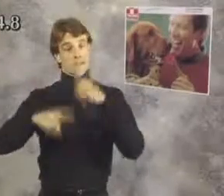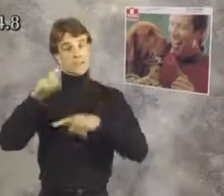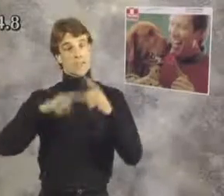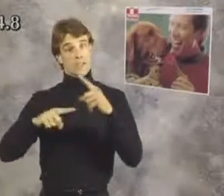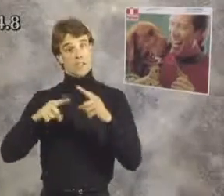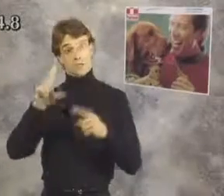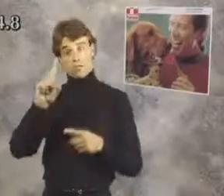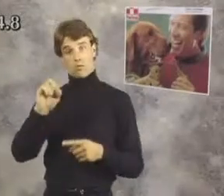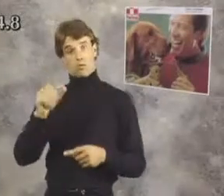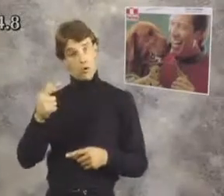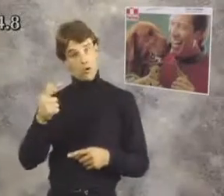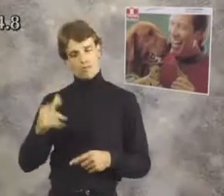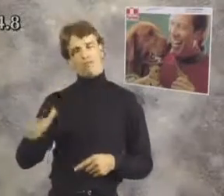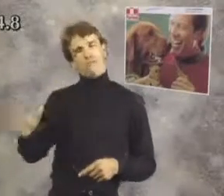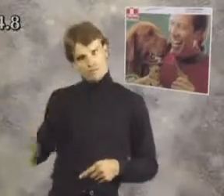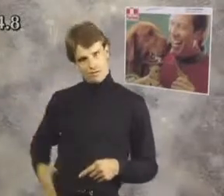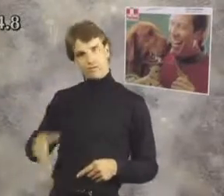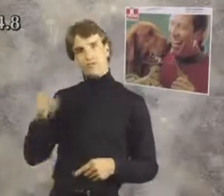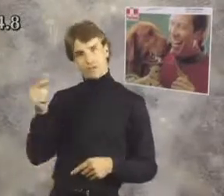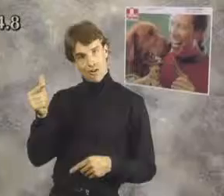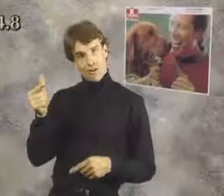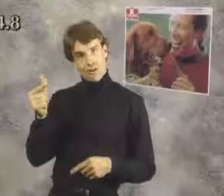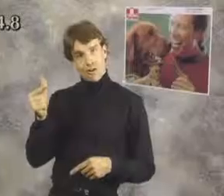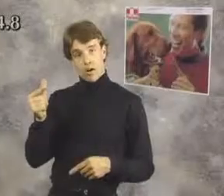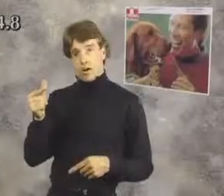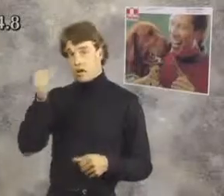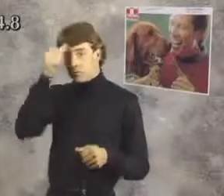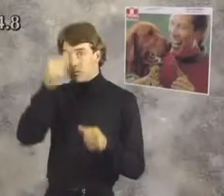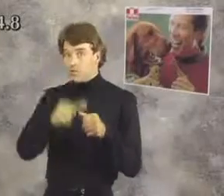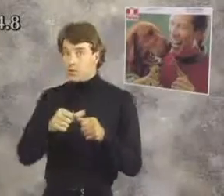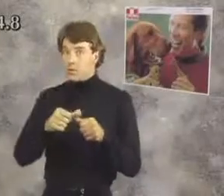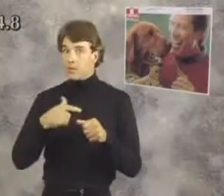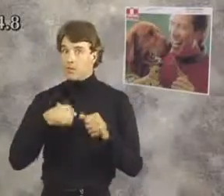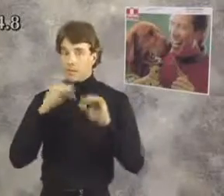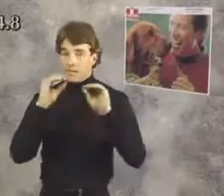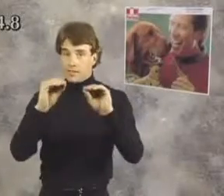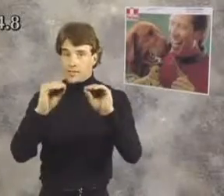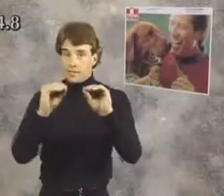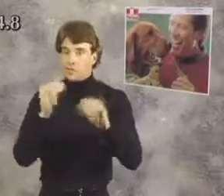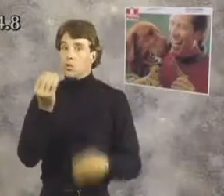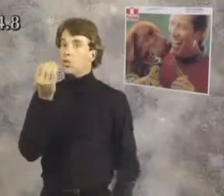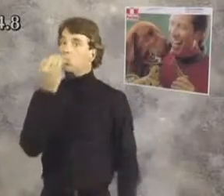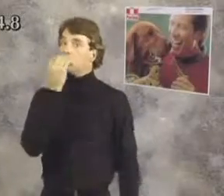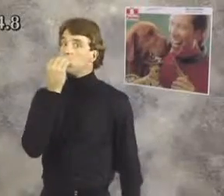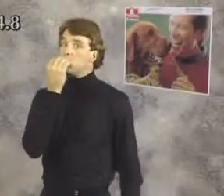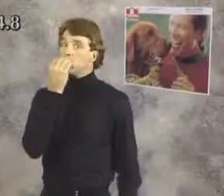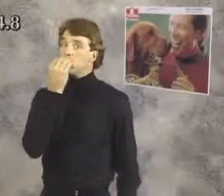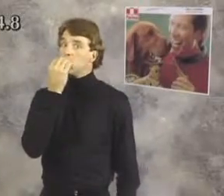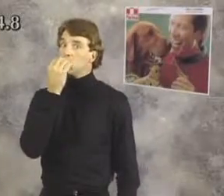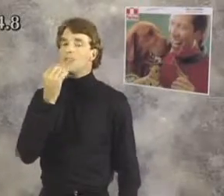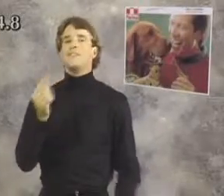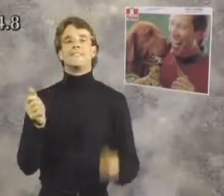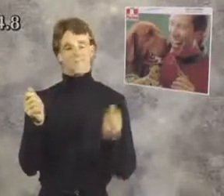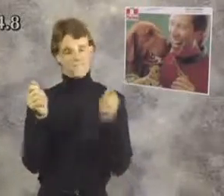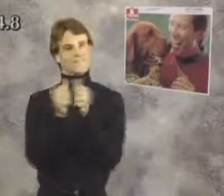This is a compound sign using dog and food, a sign that you recently learned.